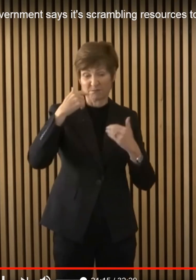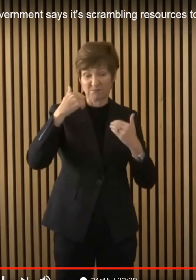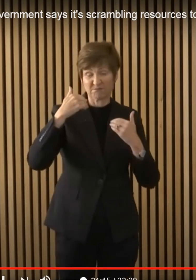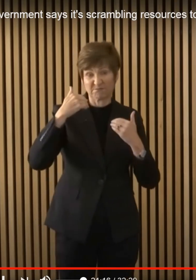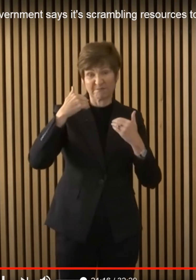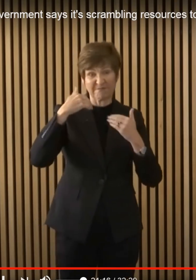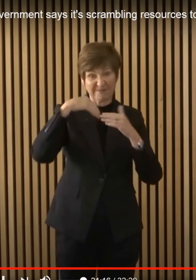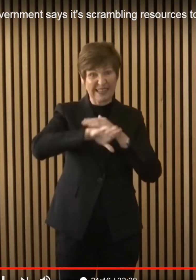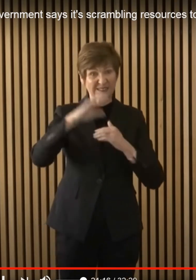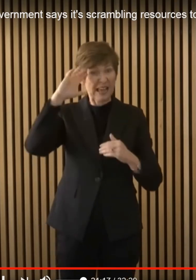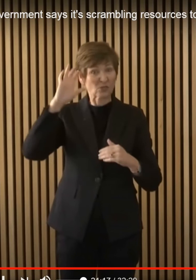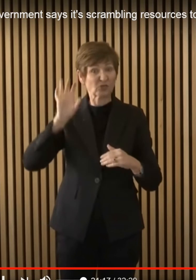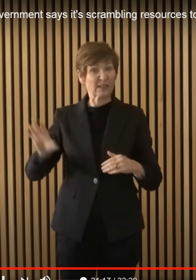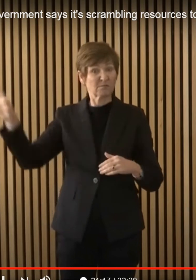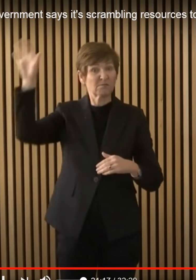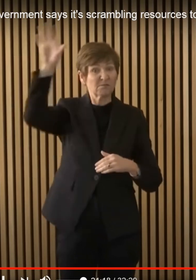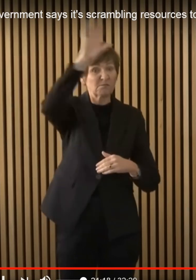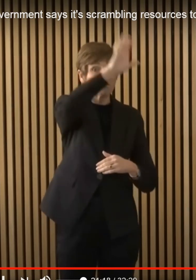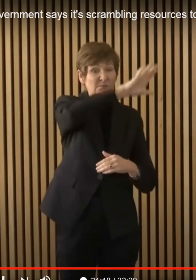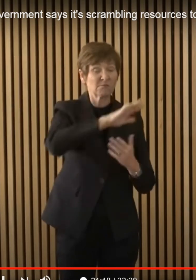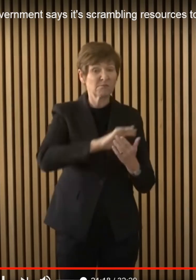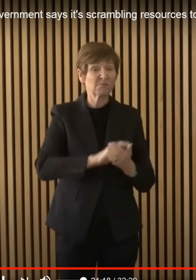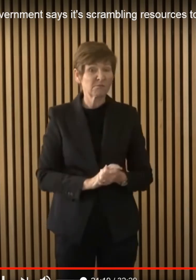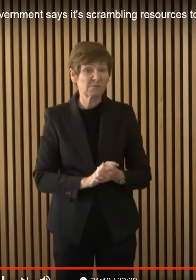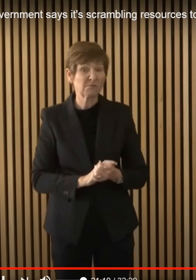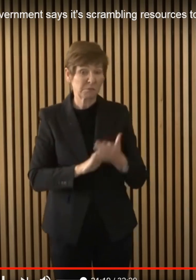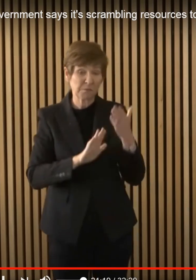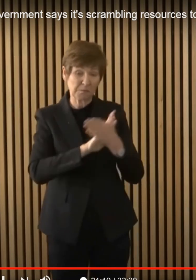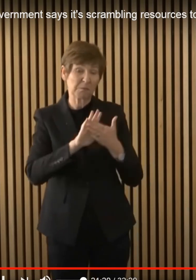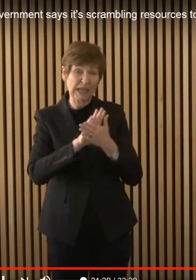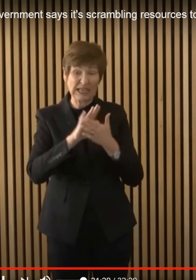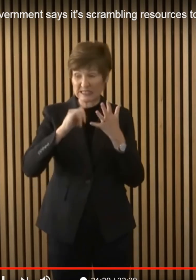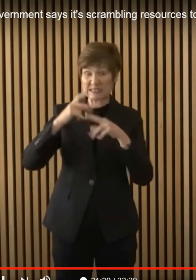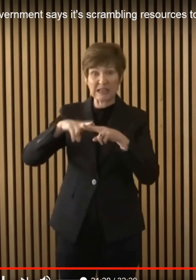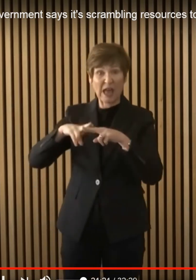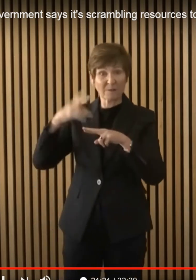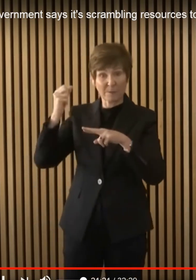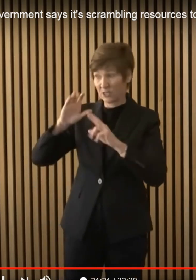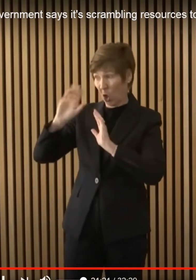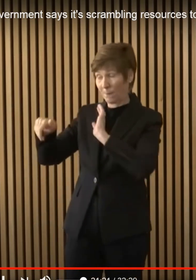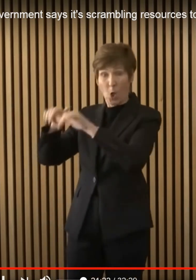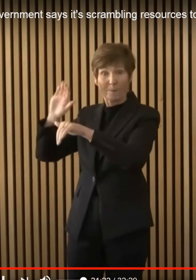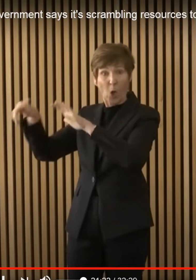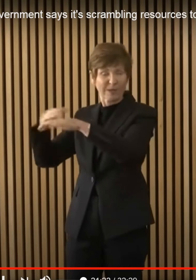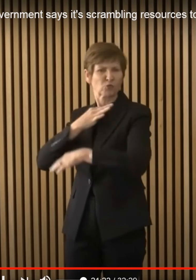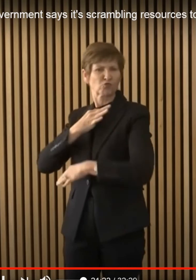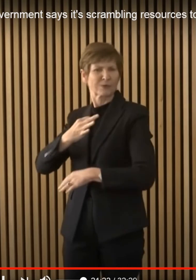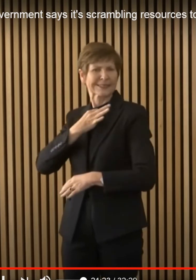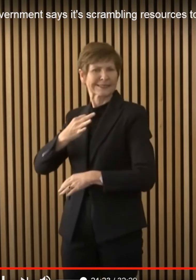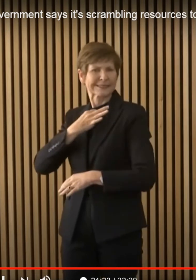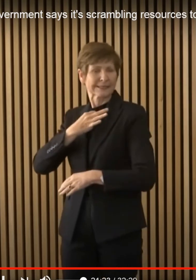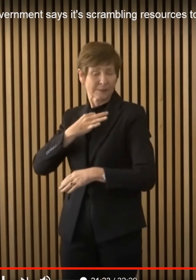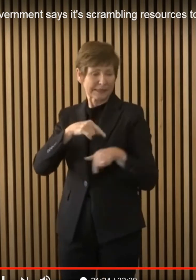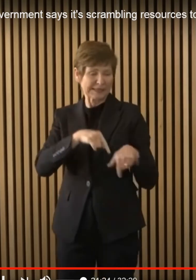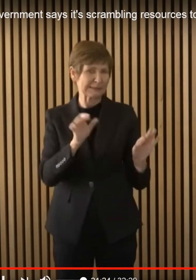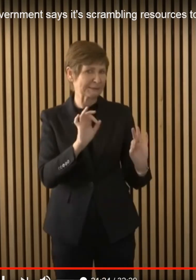Victoria to concentrate state homes largely in regional areas and not in the hotspot areas. More generally, the Royal Commission is going